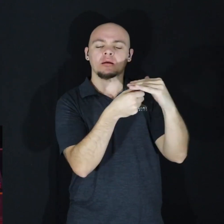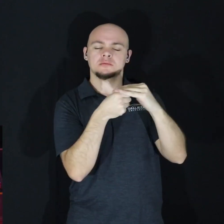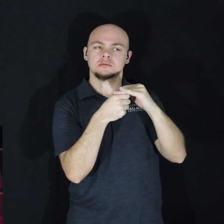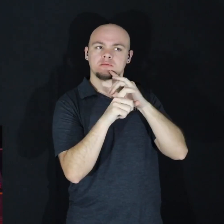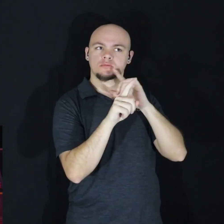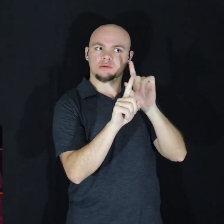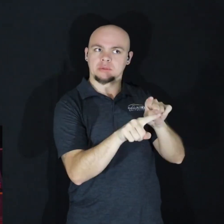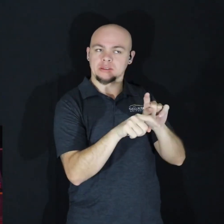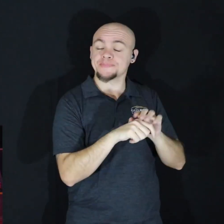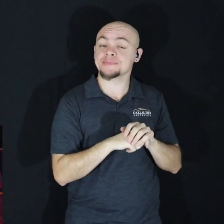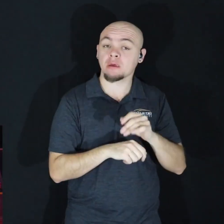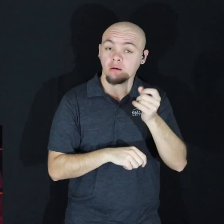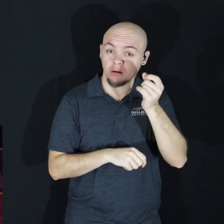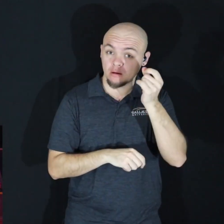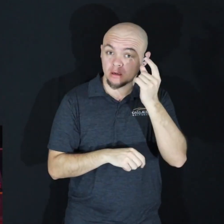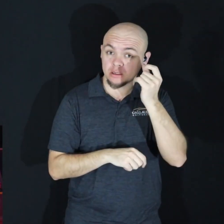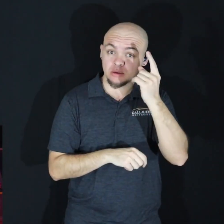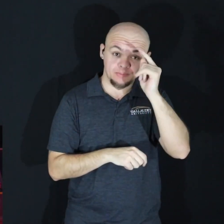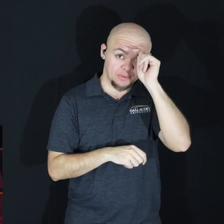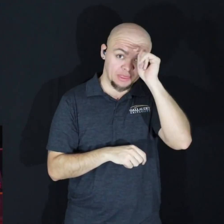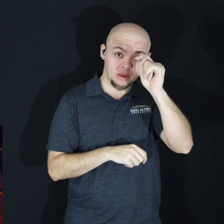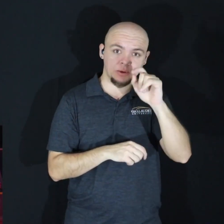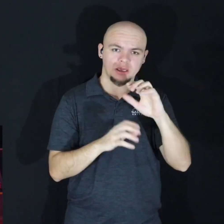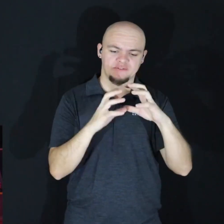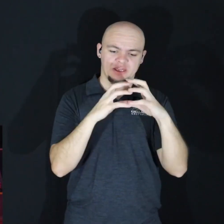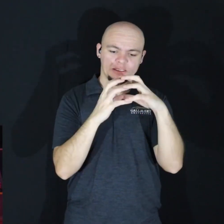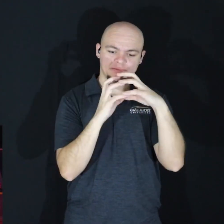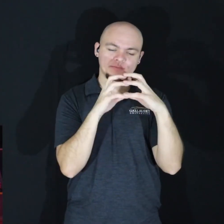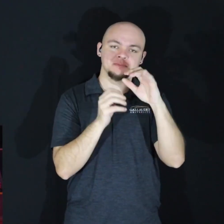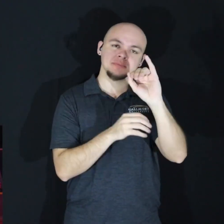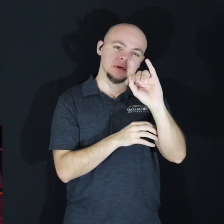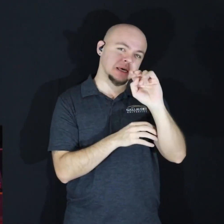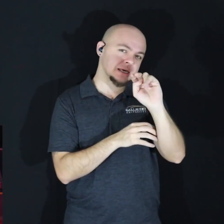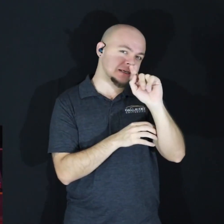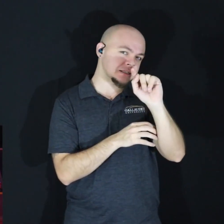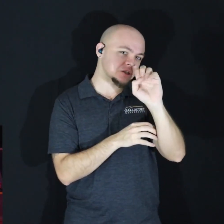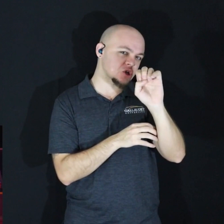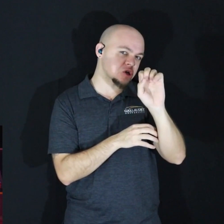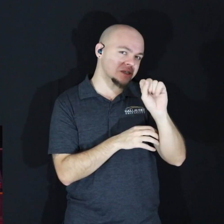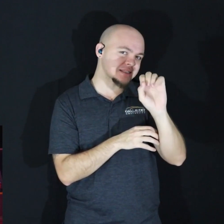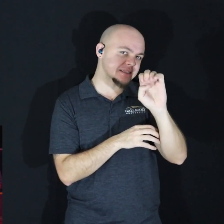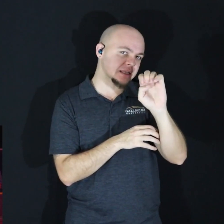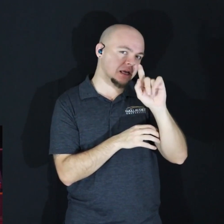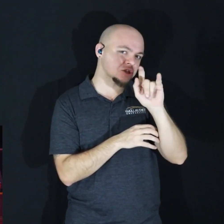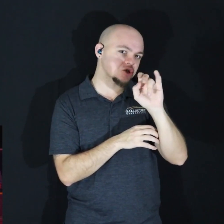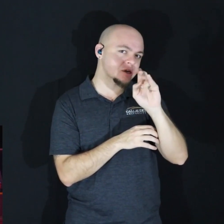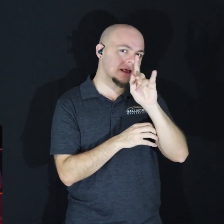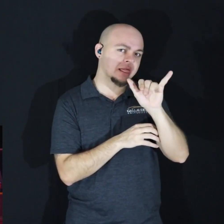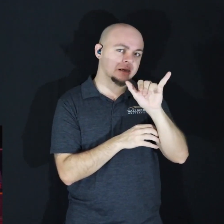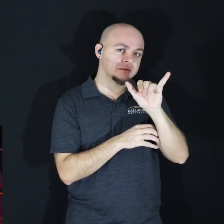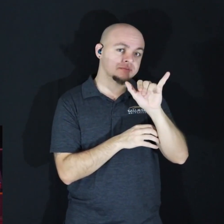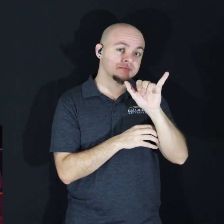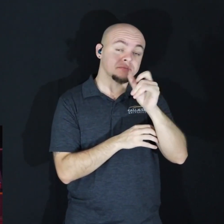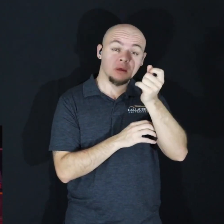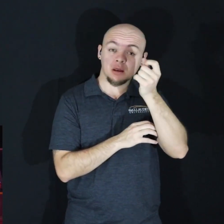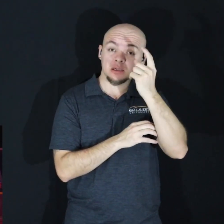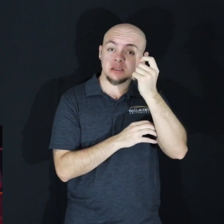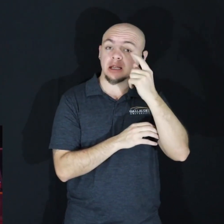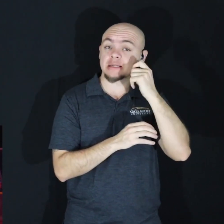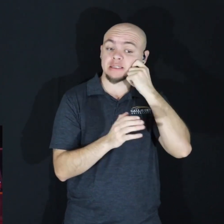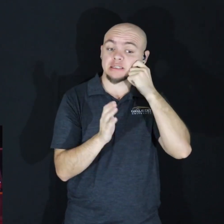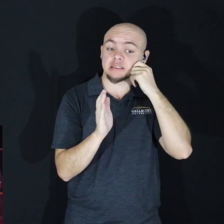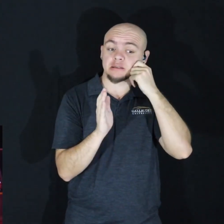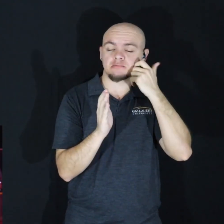But the theory of intersectionality teaches us that we all can experience discrimination in more than one way.